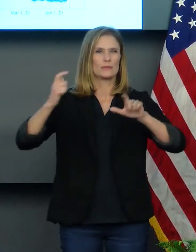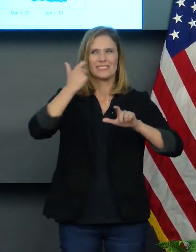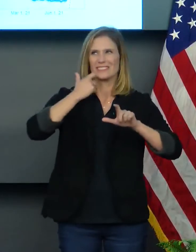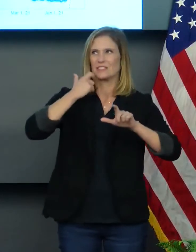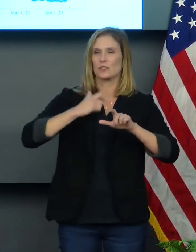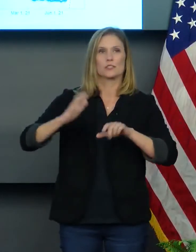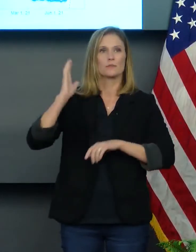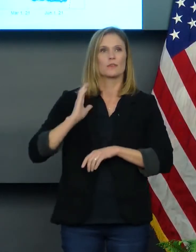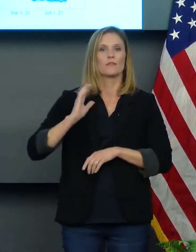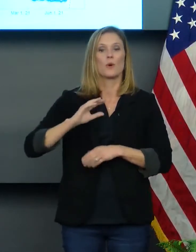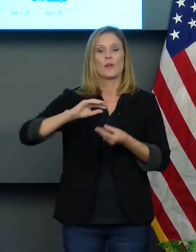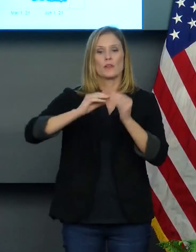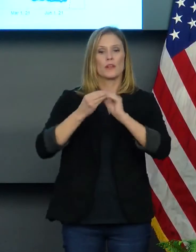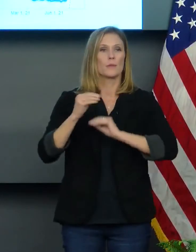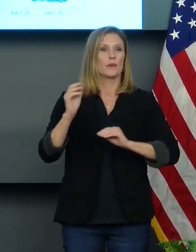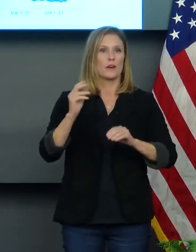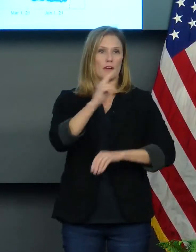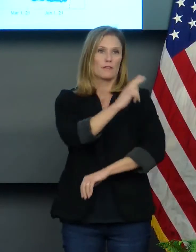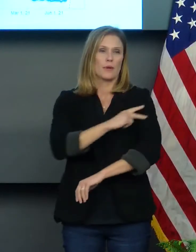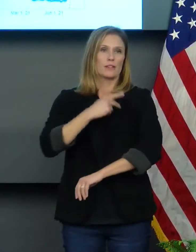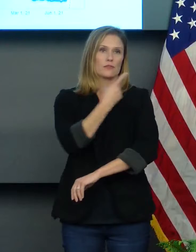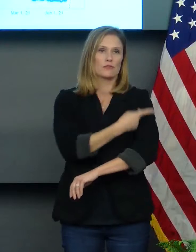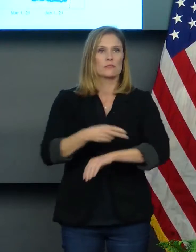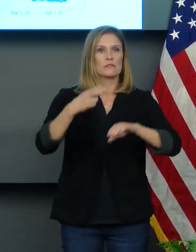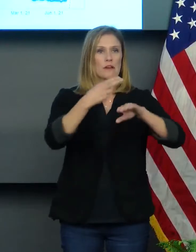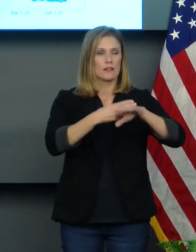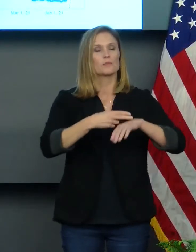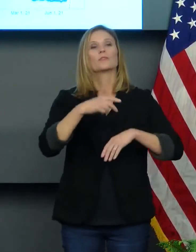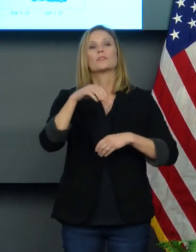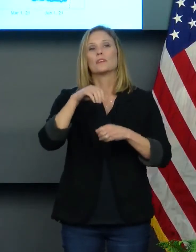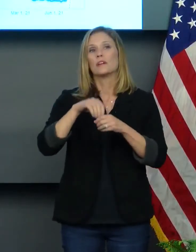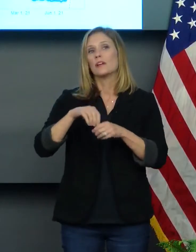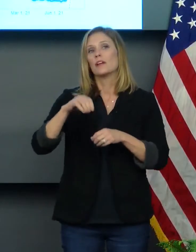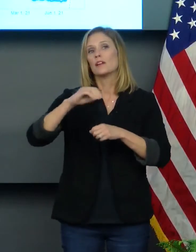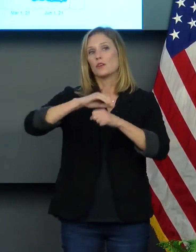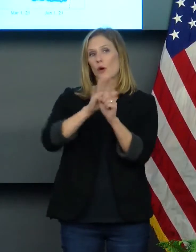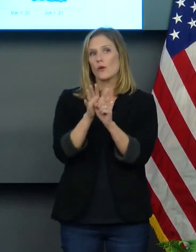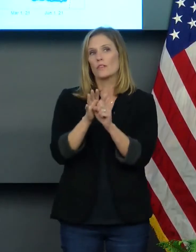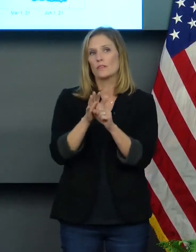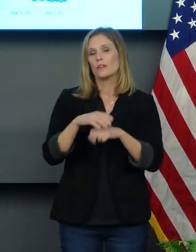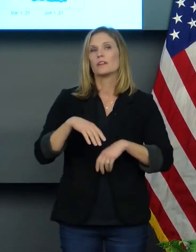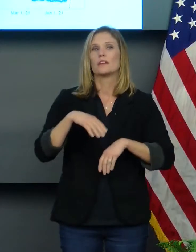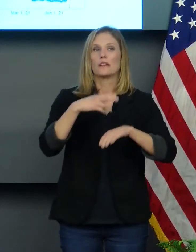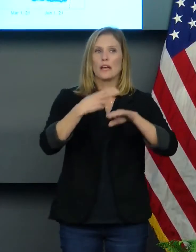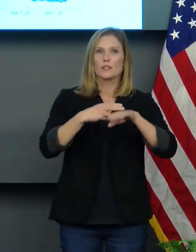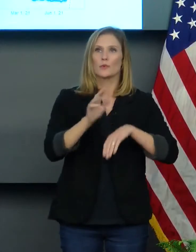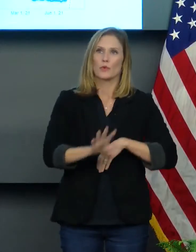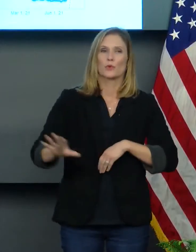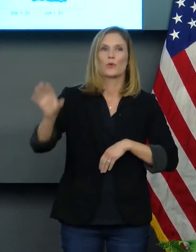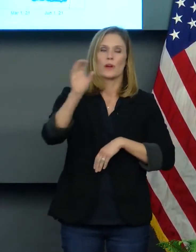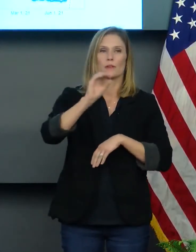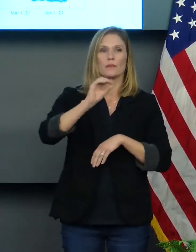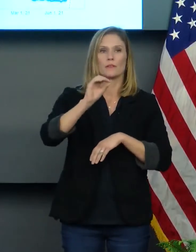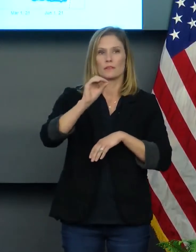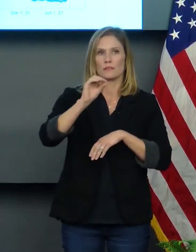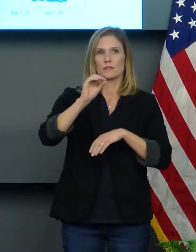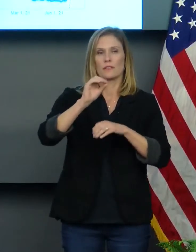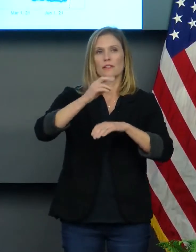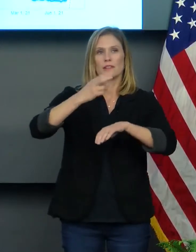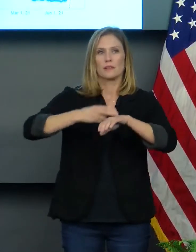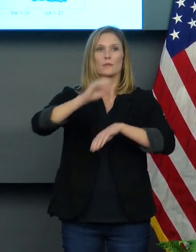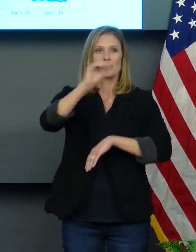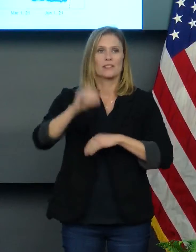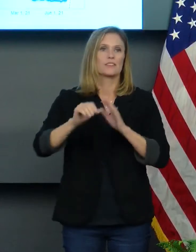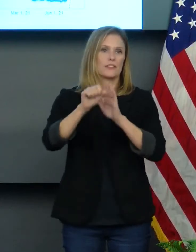of patients who are hospitalized with COVID-19 at any one point in time in hospitals throughout the state. We're at the highest point now than we have ever